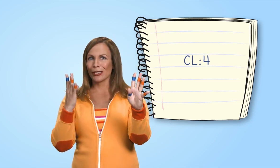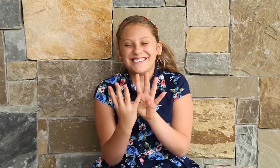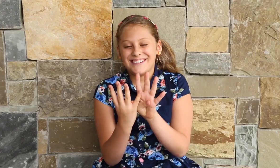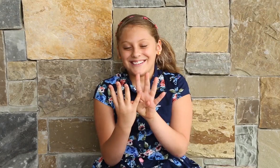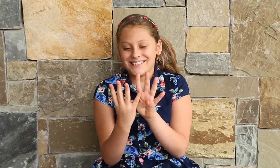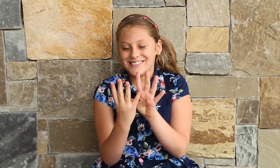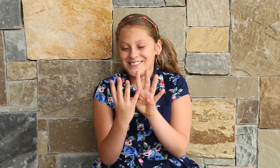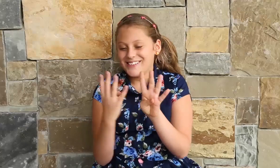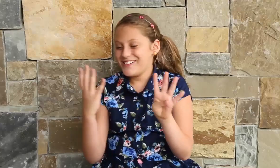in between.